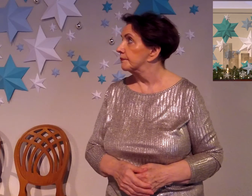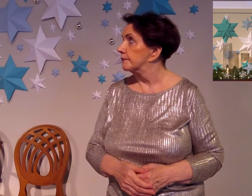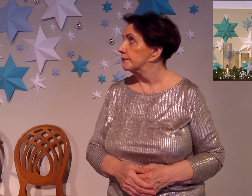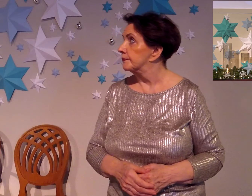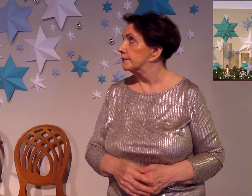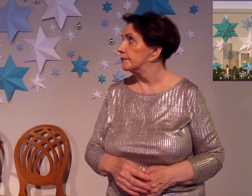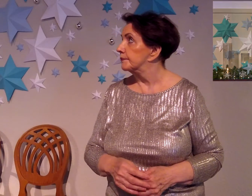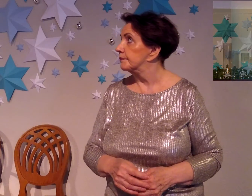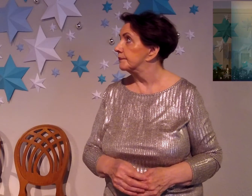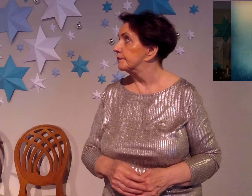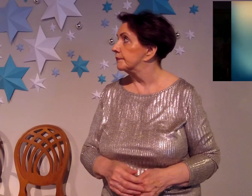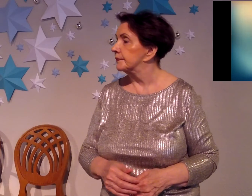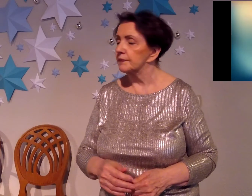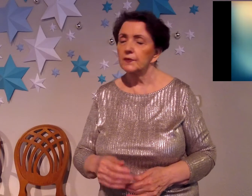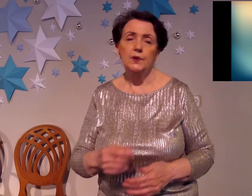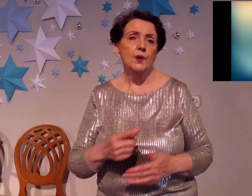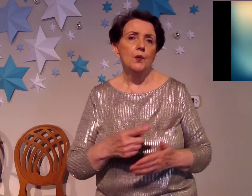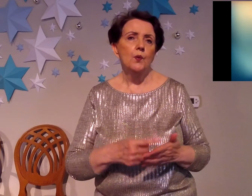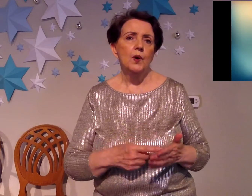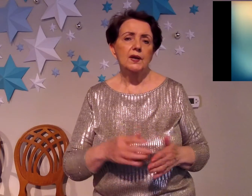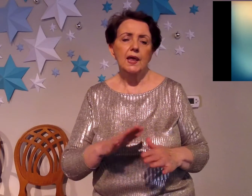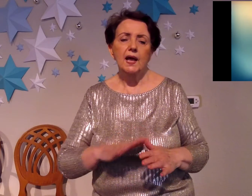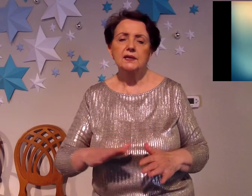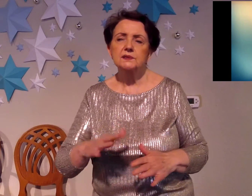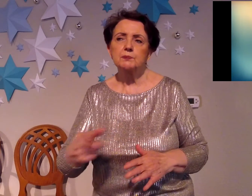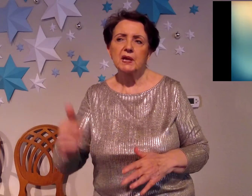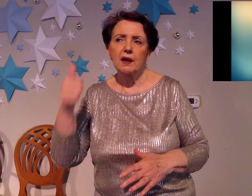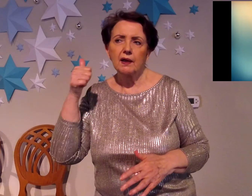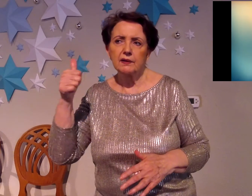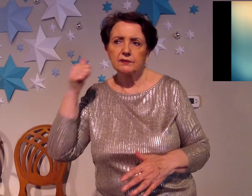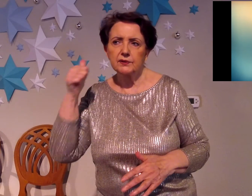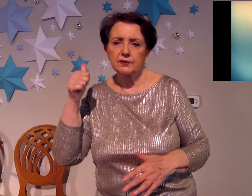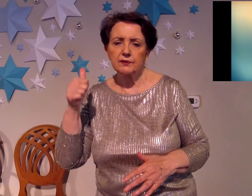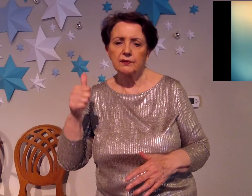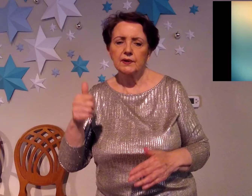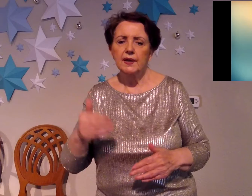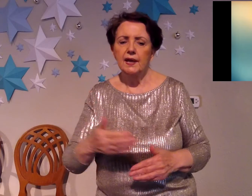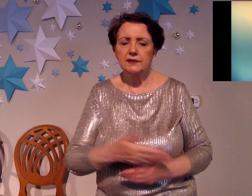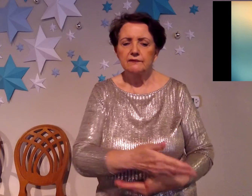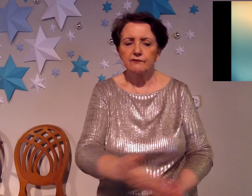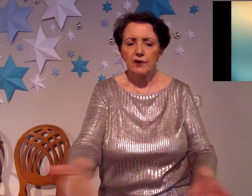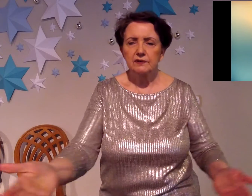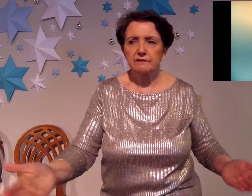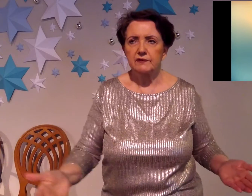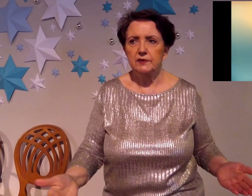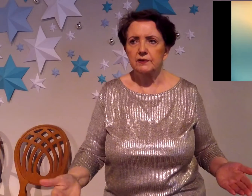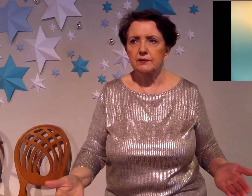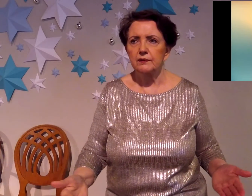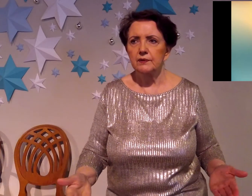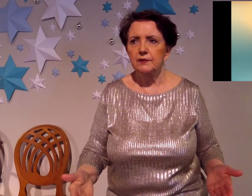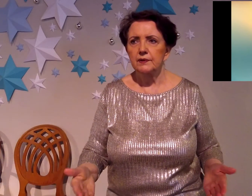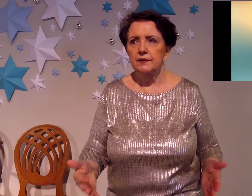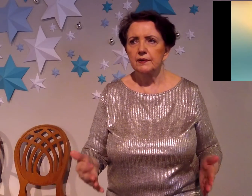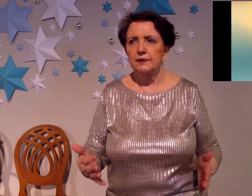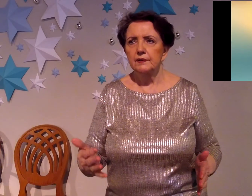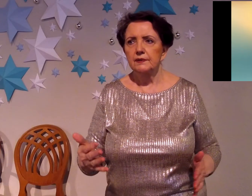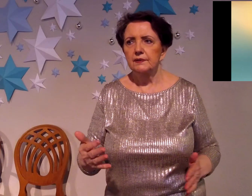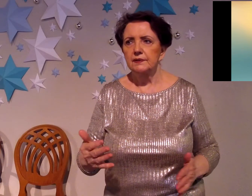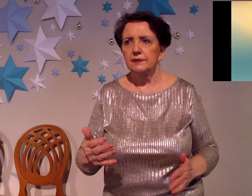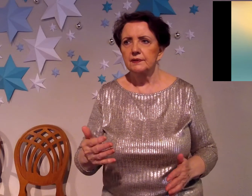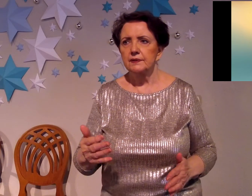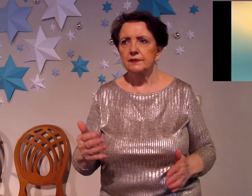read it to you. Emerson says this: "What lies behind you and what lies in front of you pales in